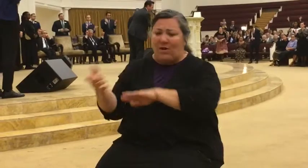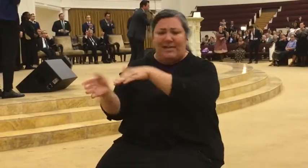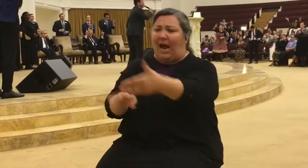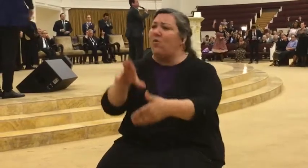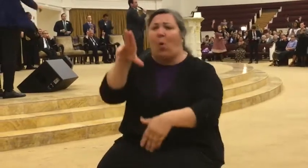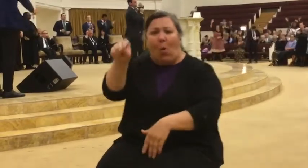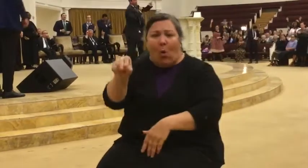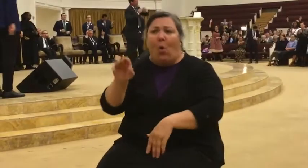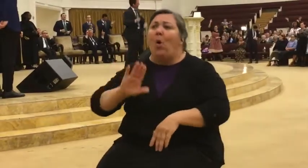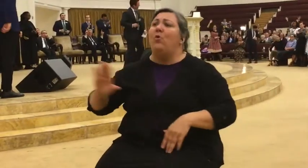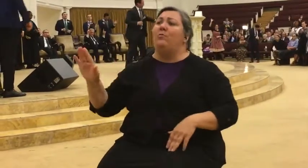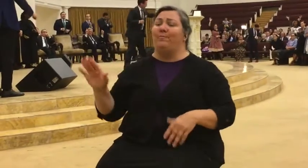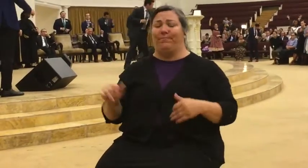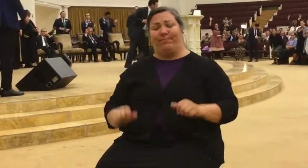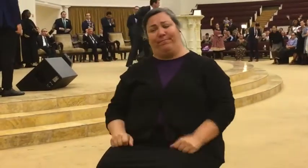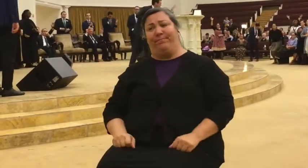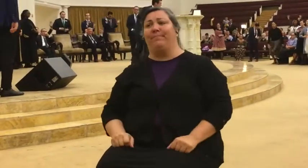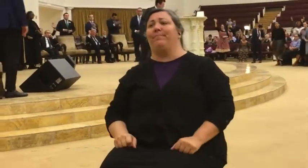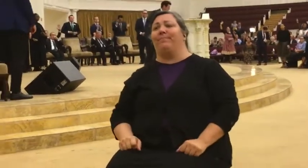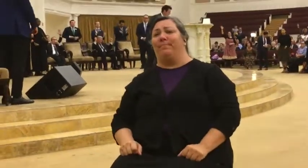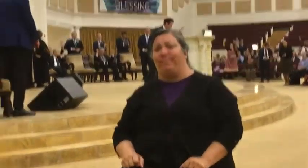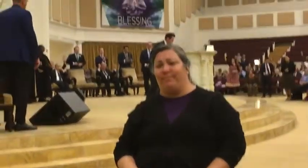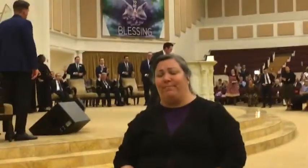to die.